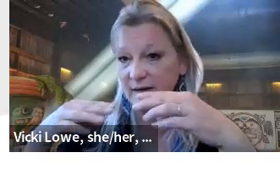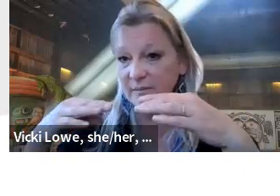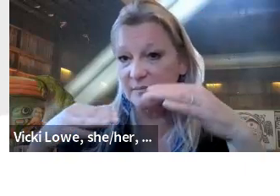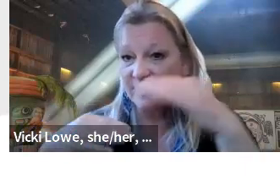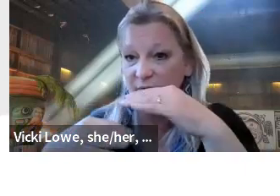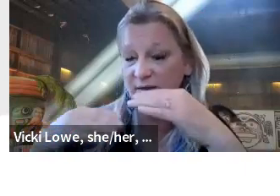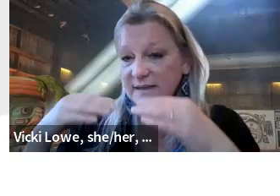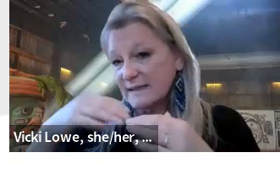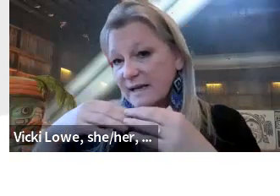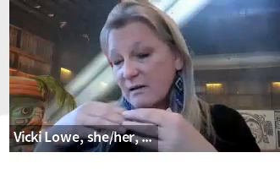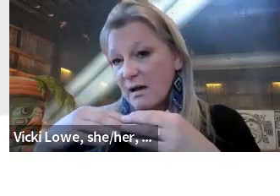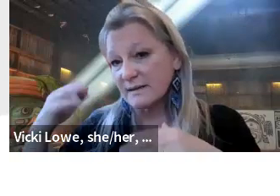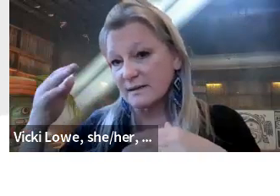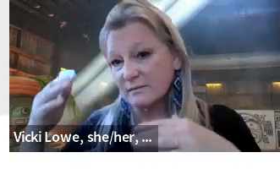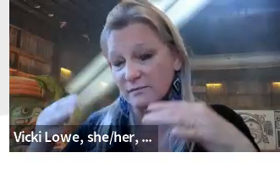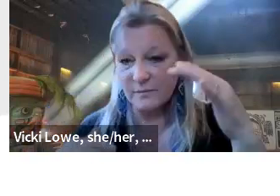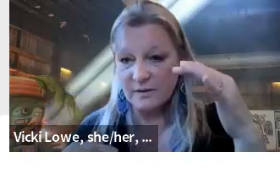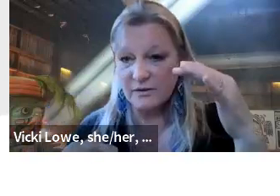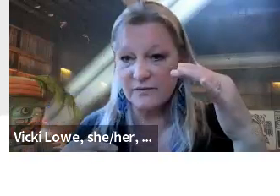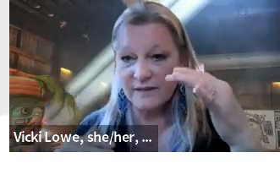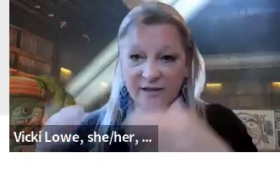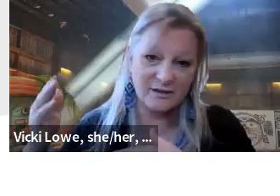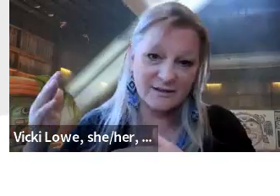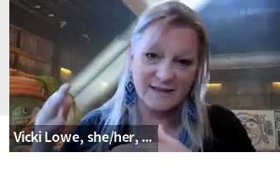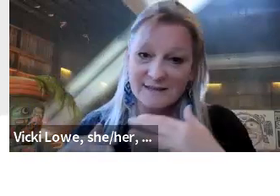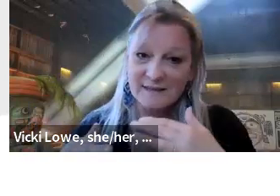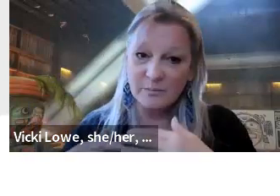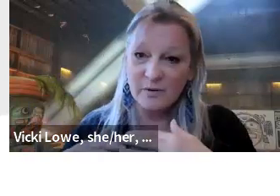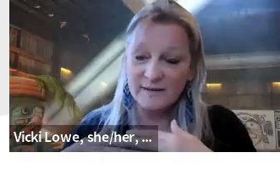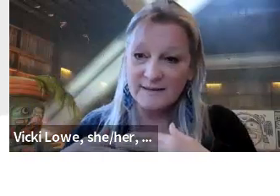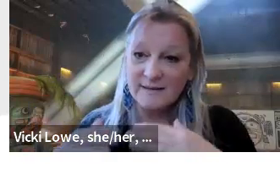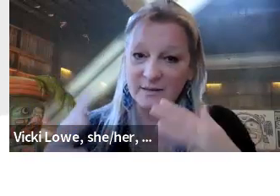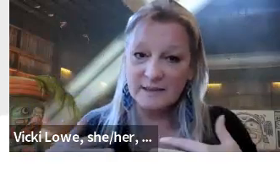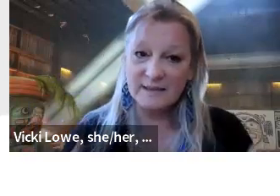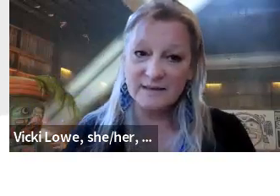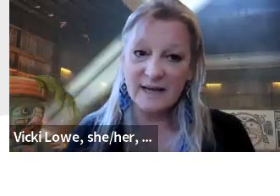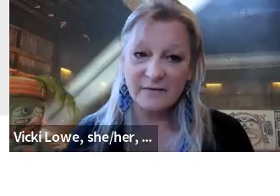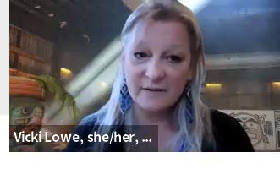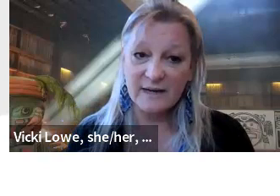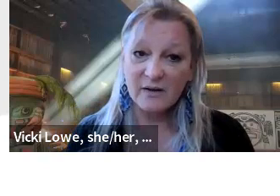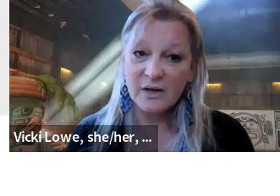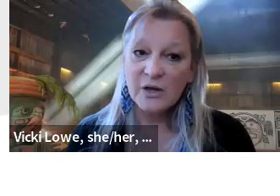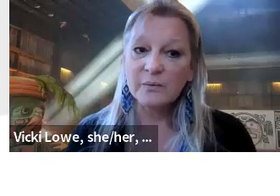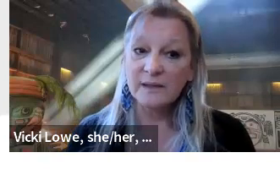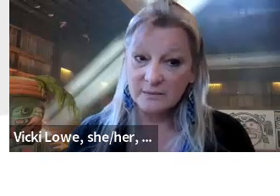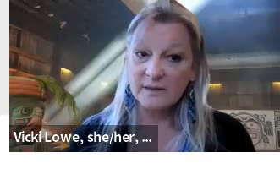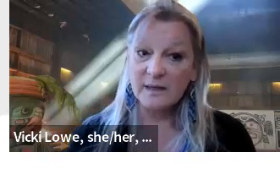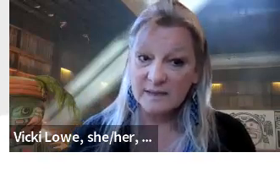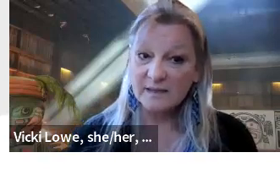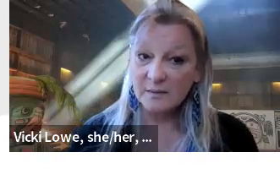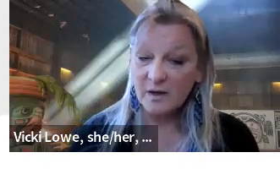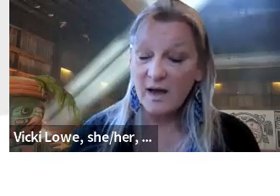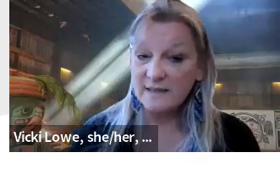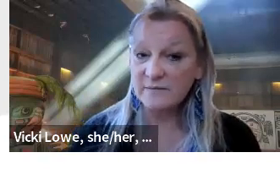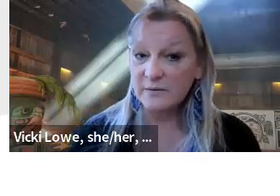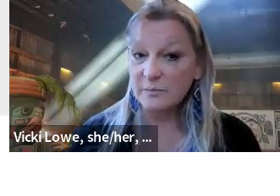of federal and state laws and certification and licensing processes. So we need to get that figured out. We need to really